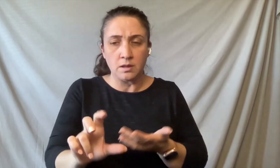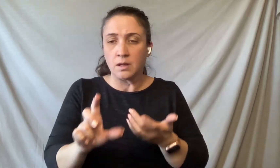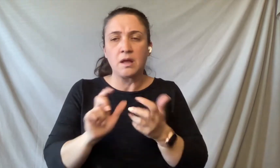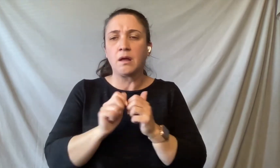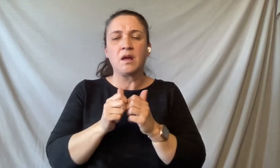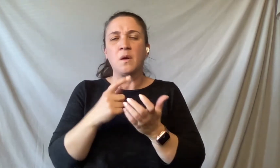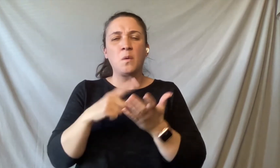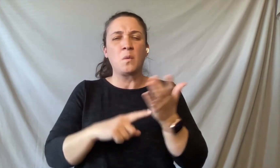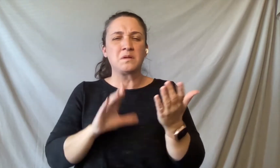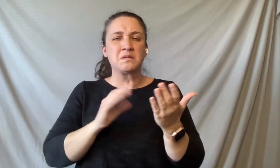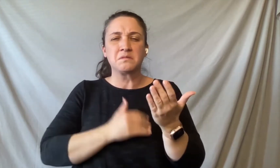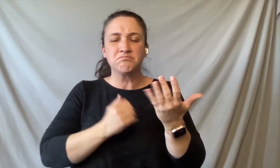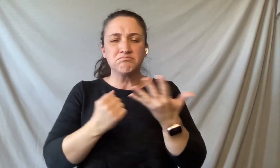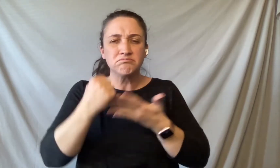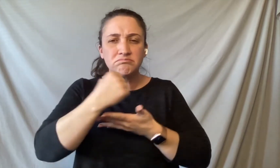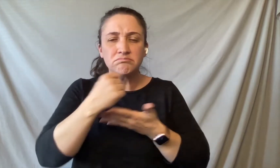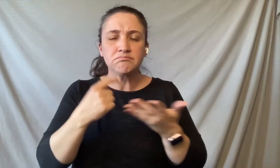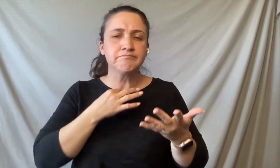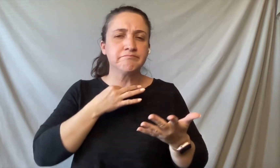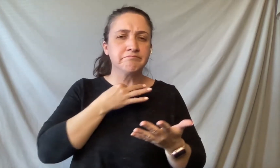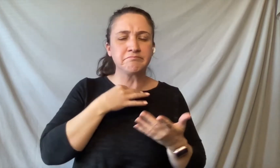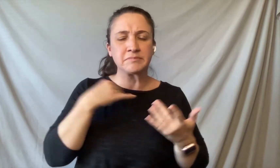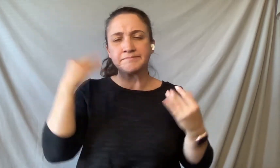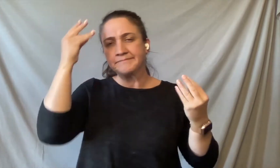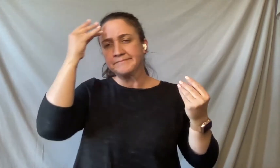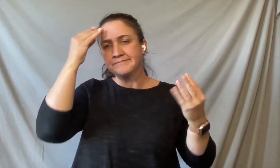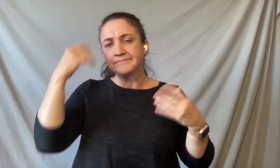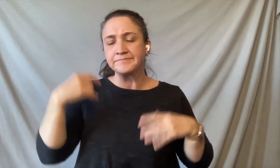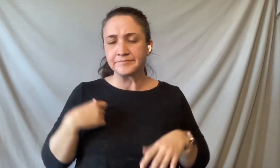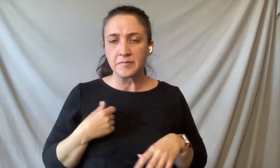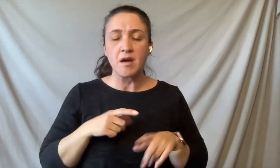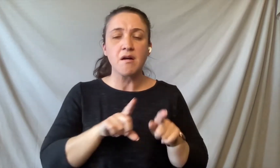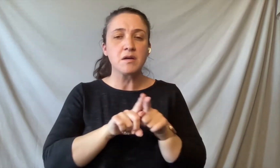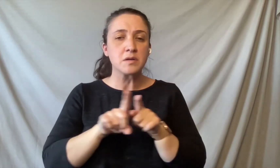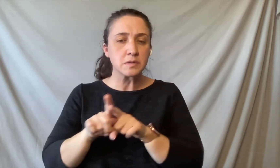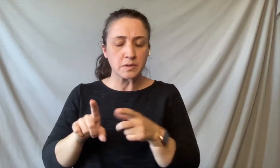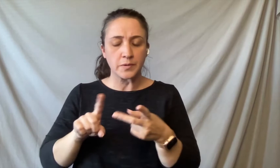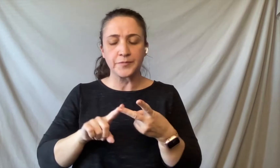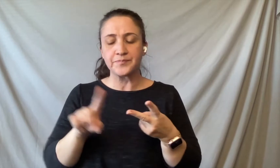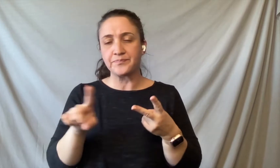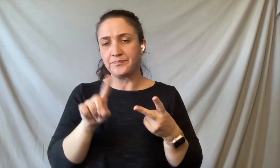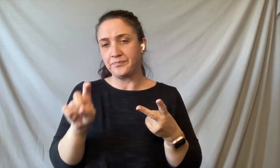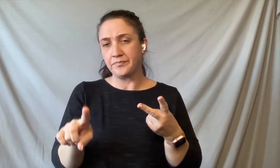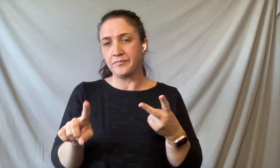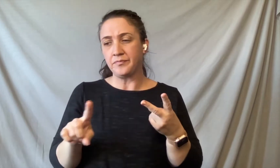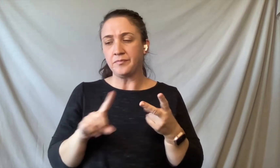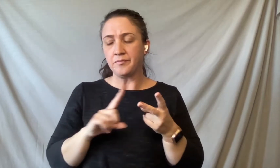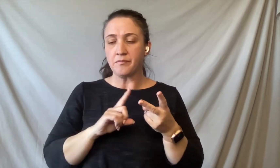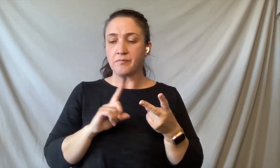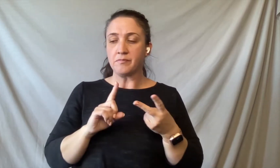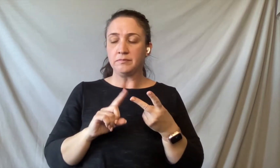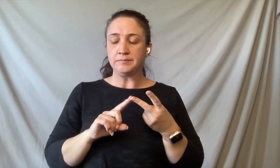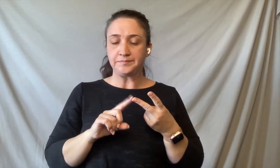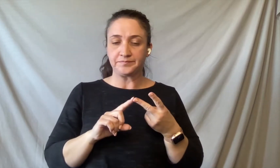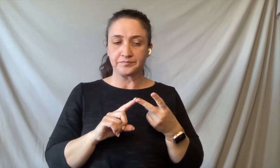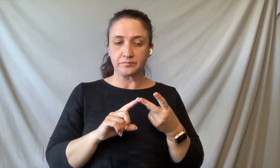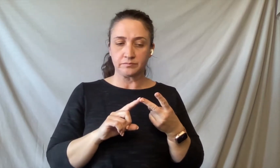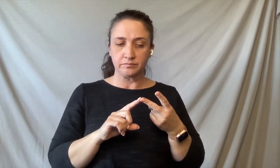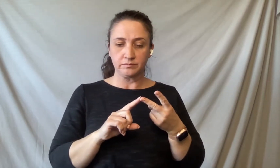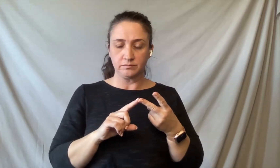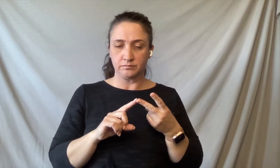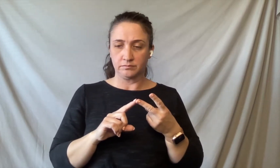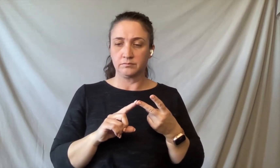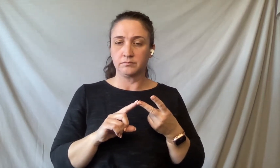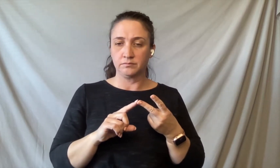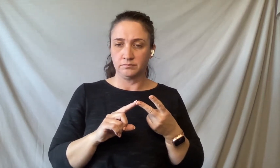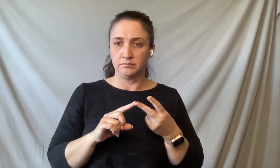been mulling over a little bit. But I also had a question on the items within